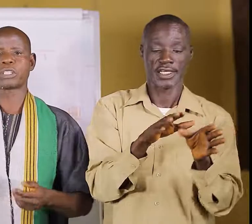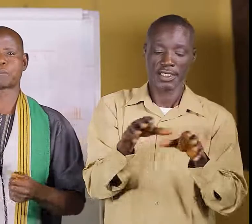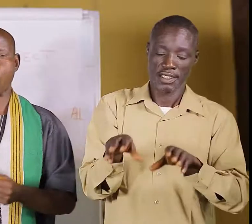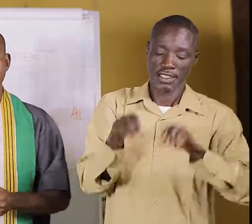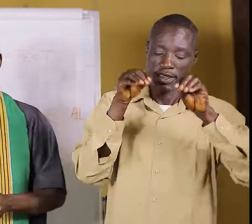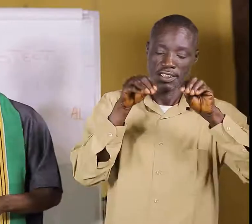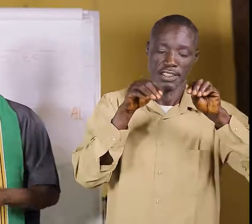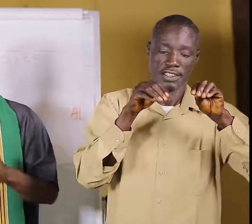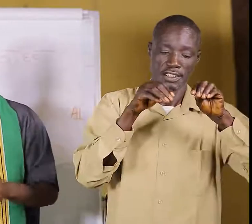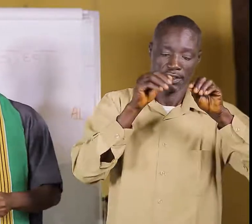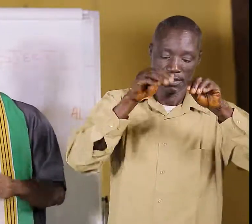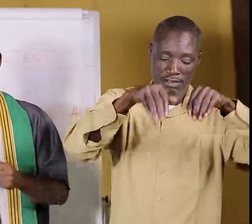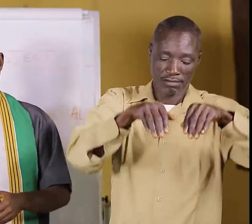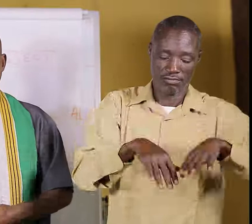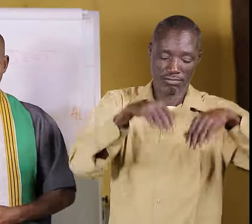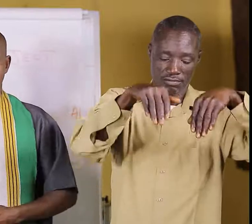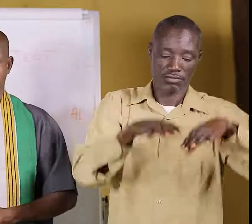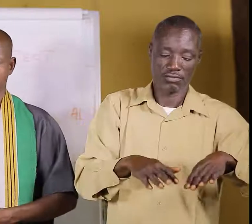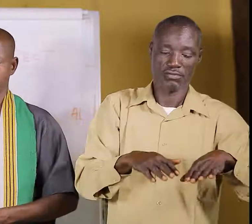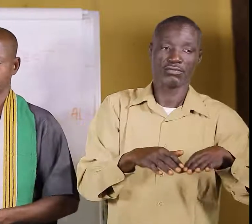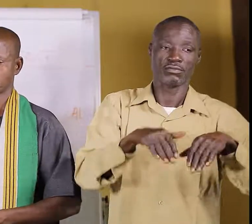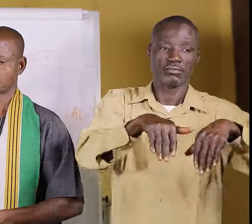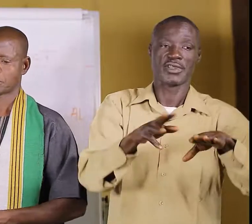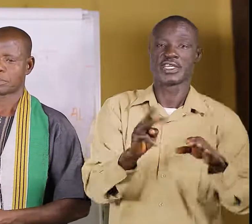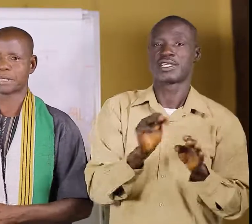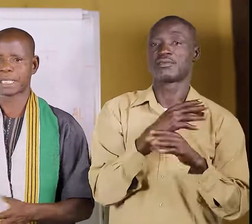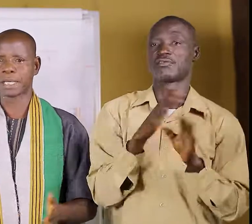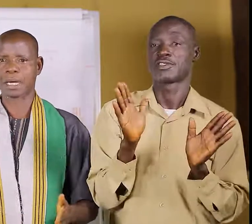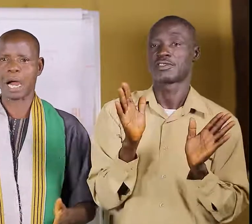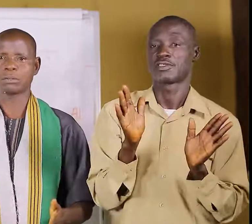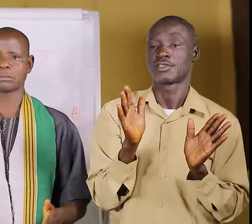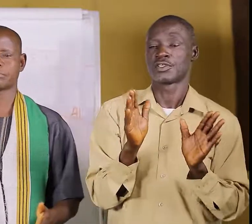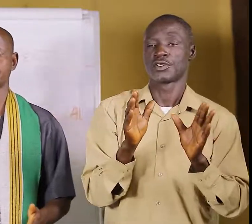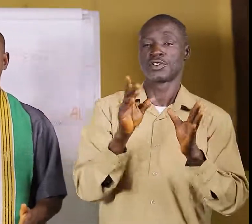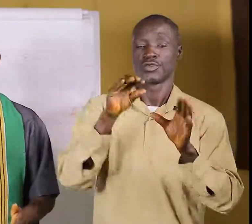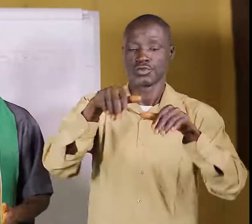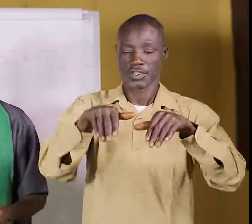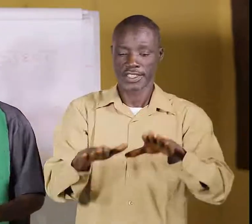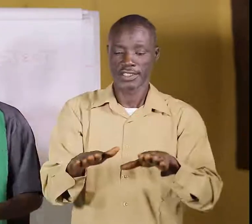How do you dispose a dead fowl? You dig the ground,